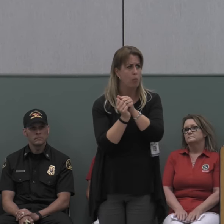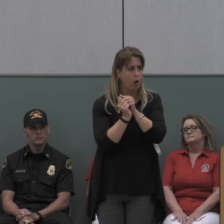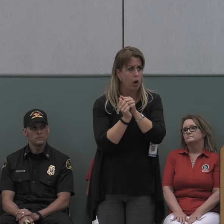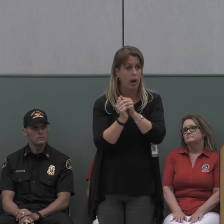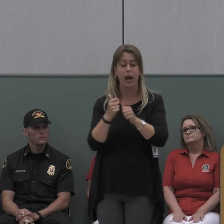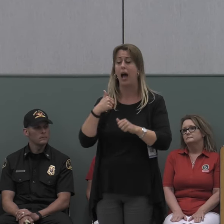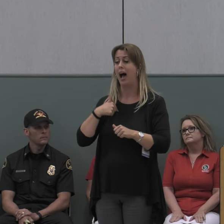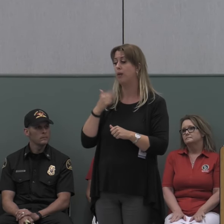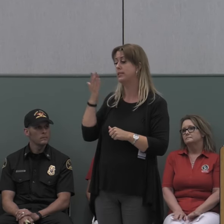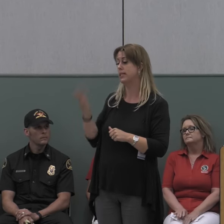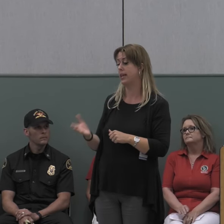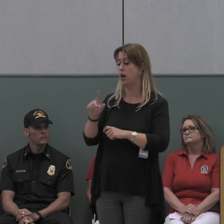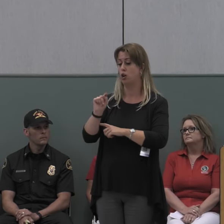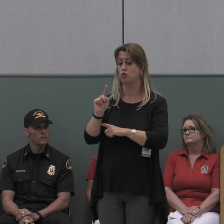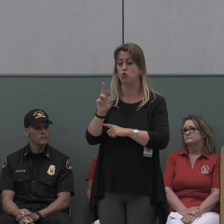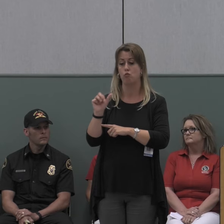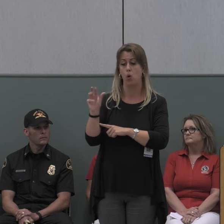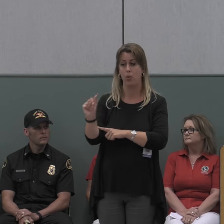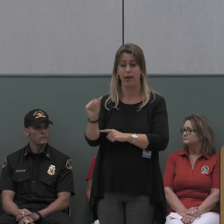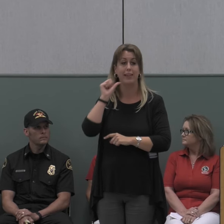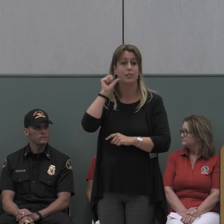Trona, and